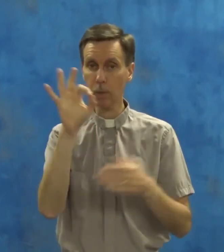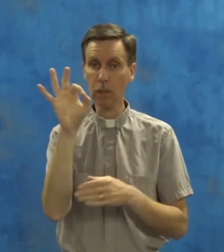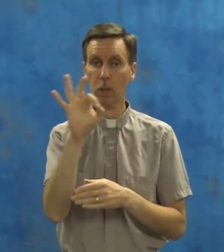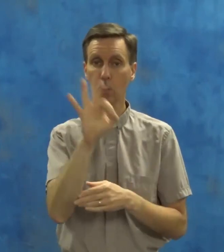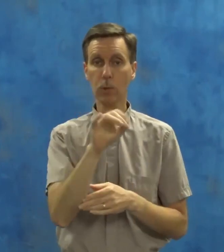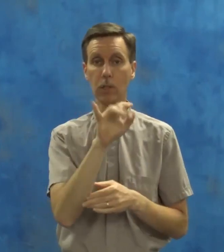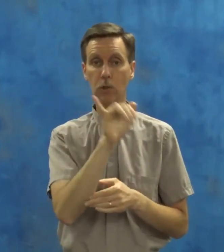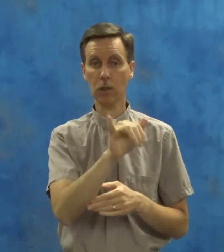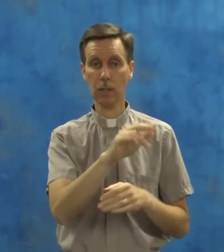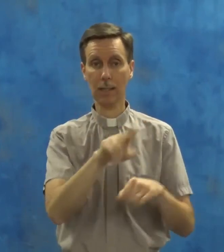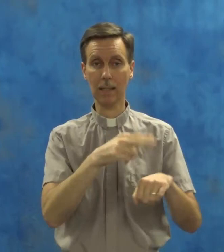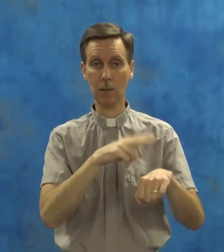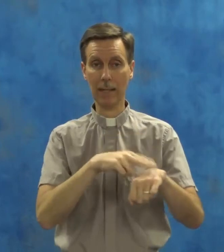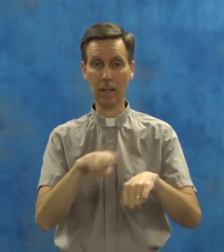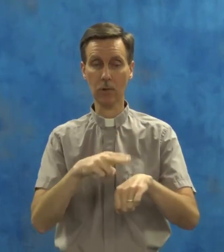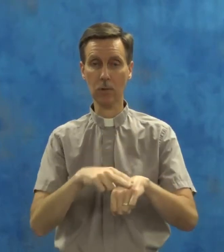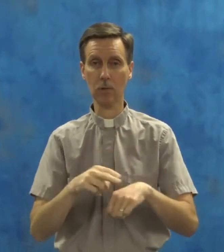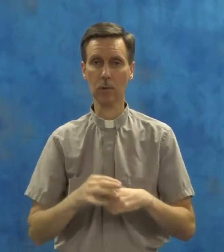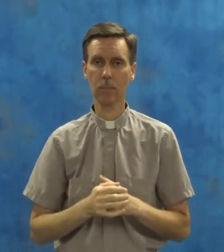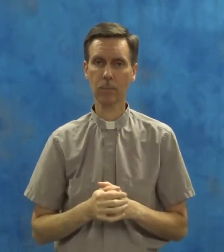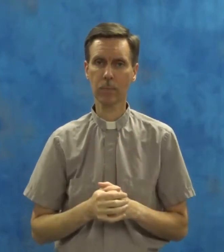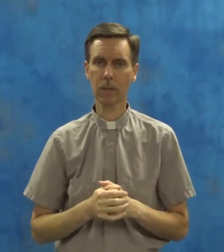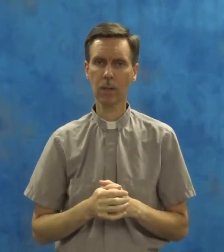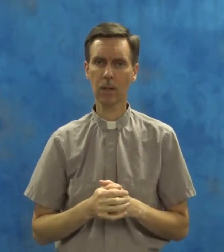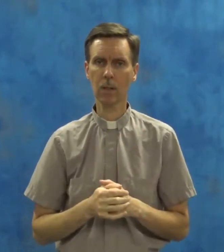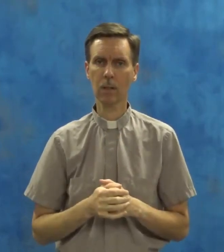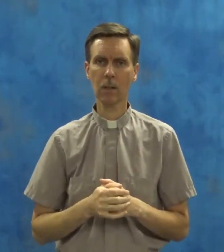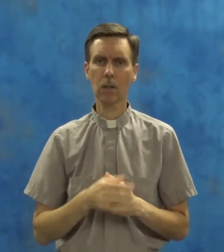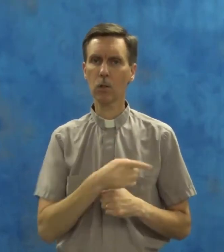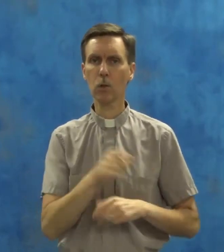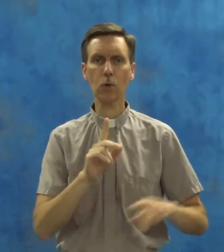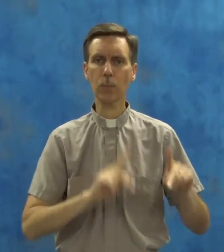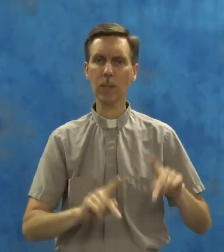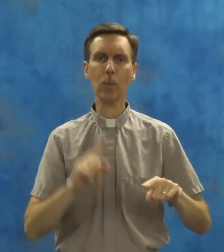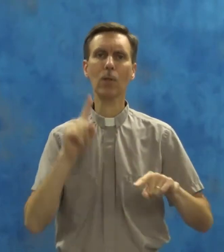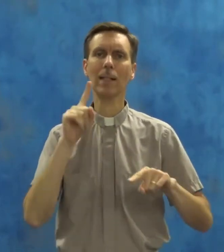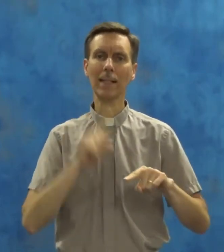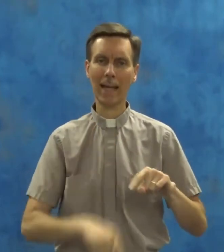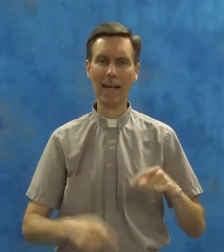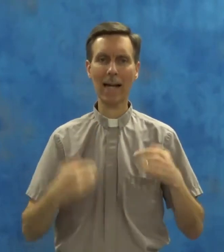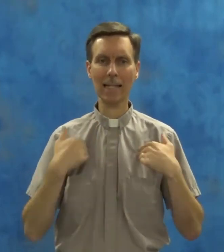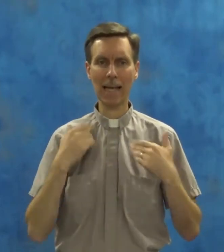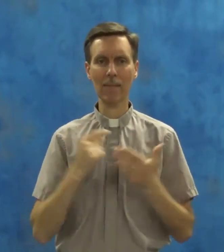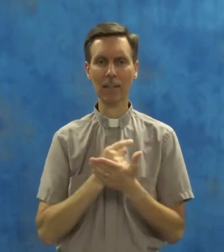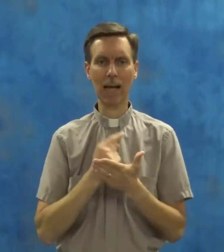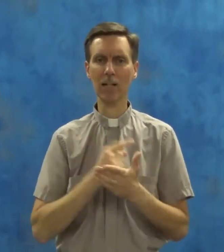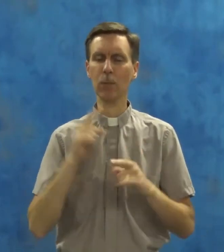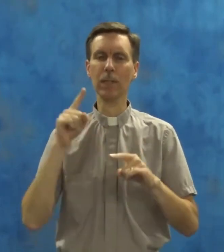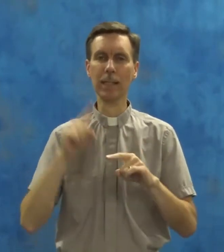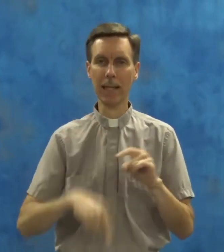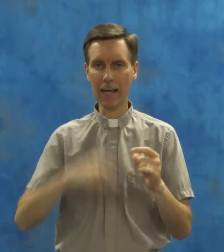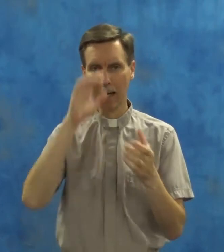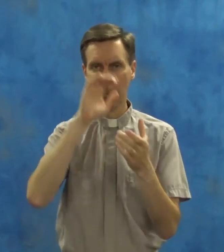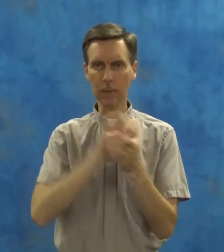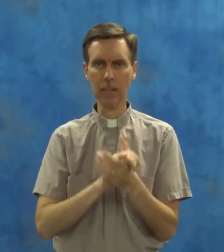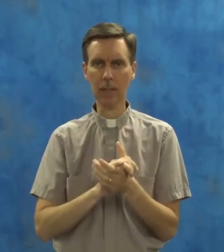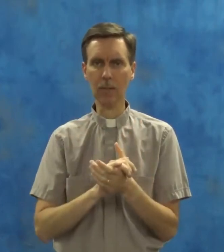be preached in their nations. Those people cannot have the gospel. They cannot believe.